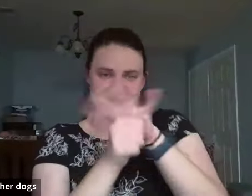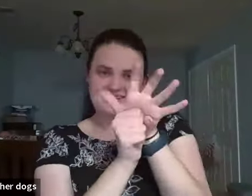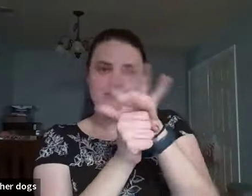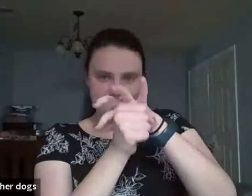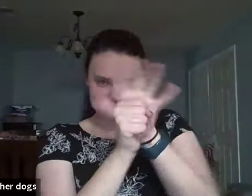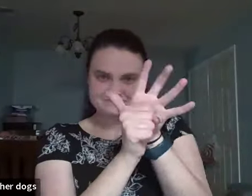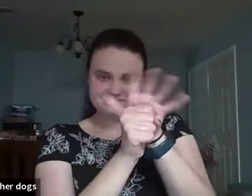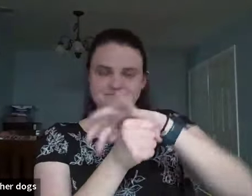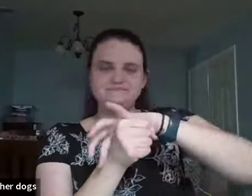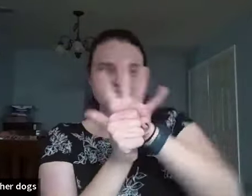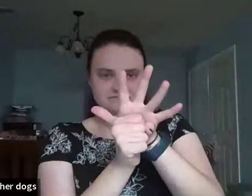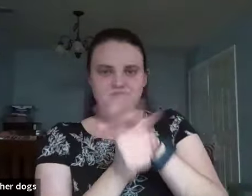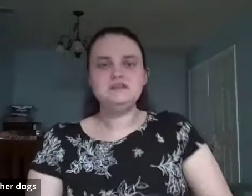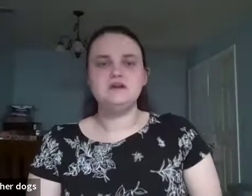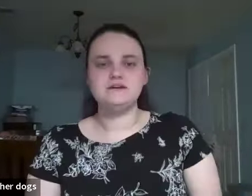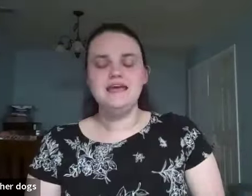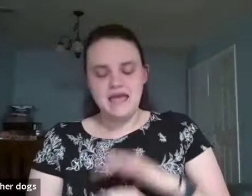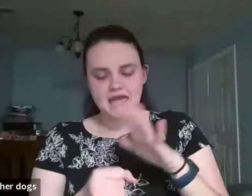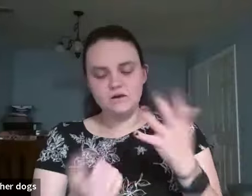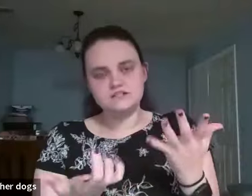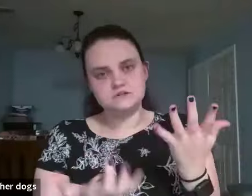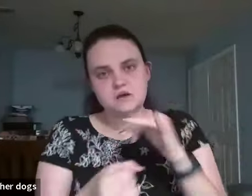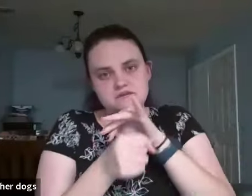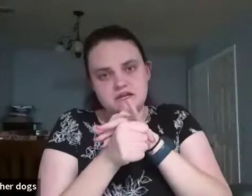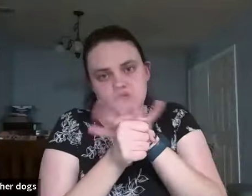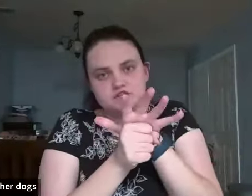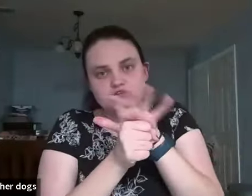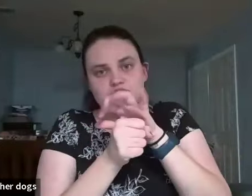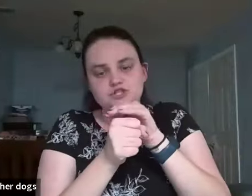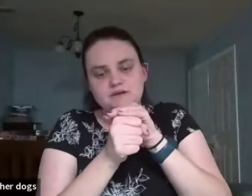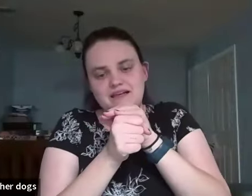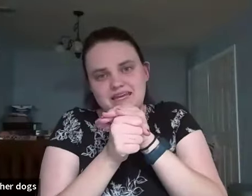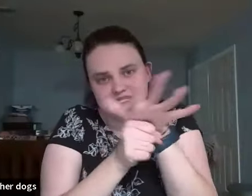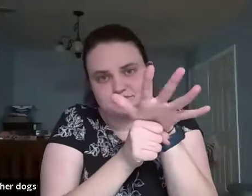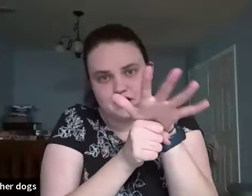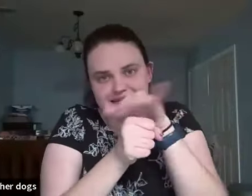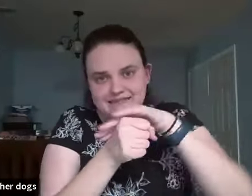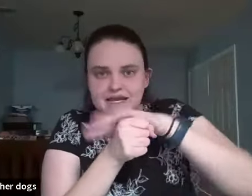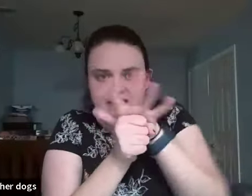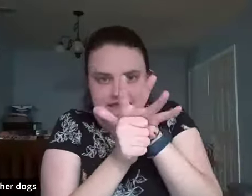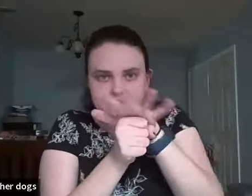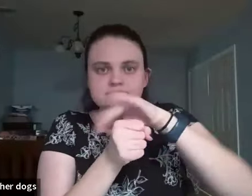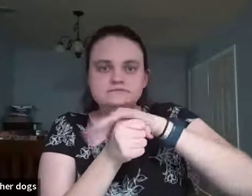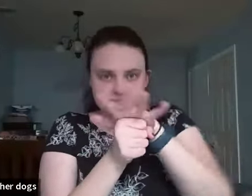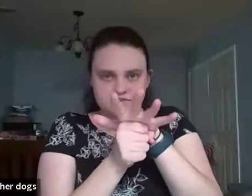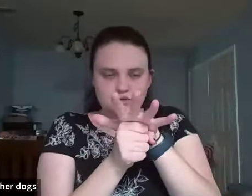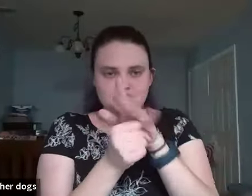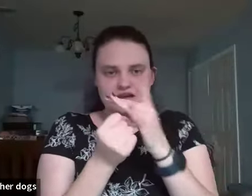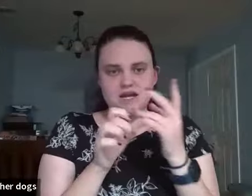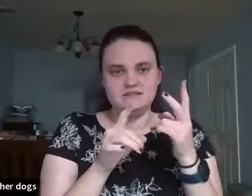yeah, COVID. COVID. And also on top of it, it also showing like it's spreading kind of deal. So it just kind of has